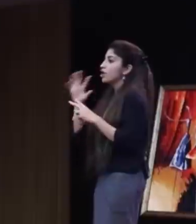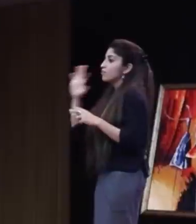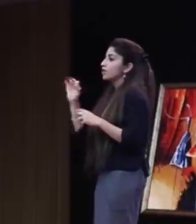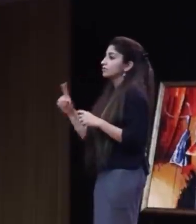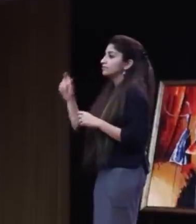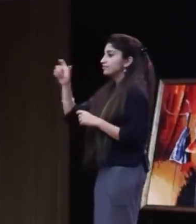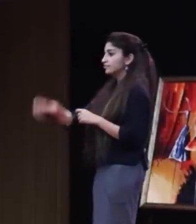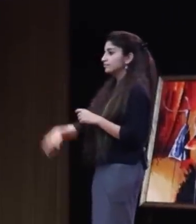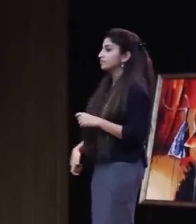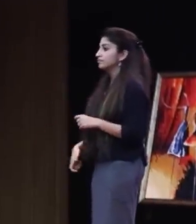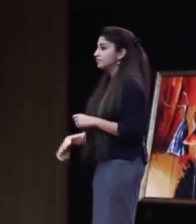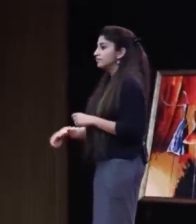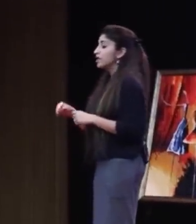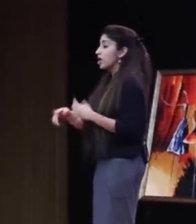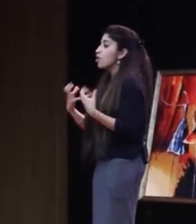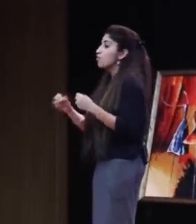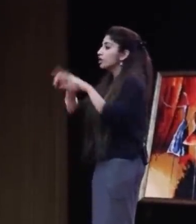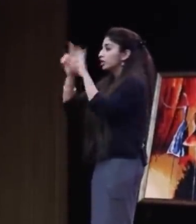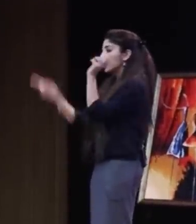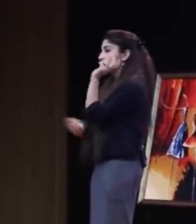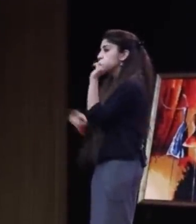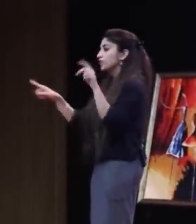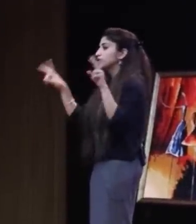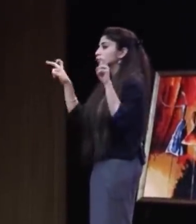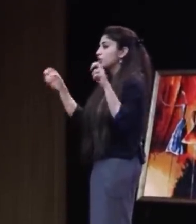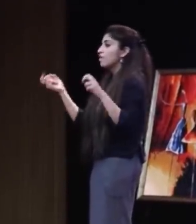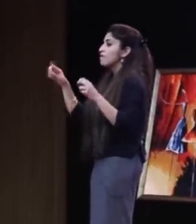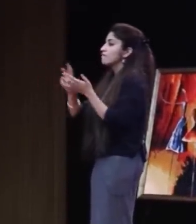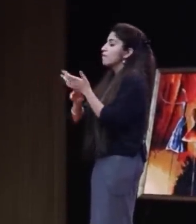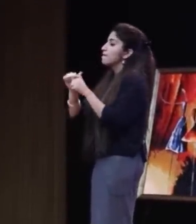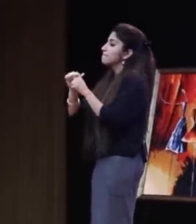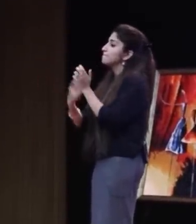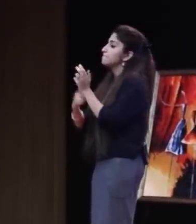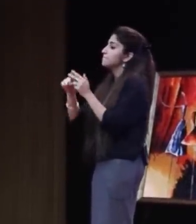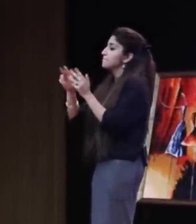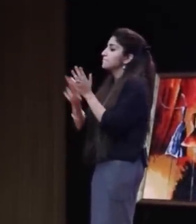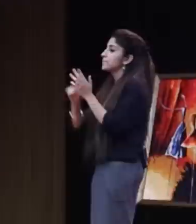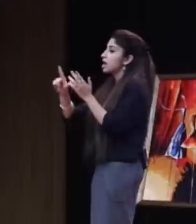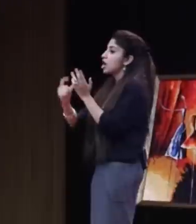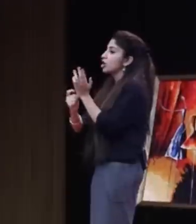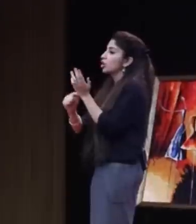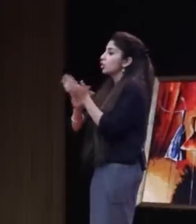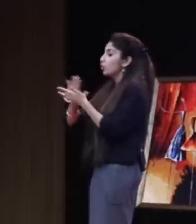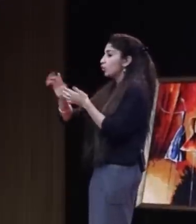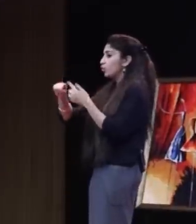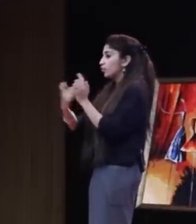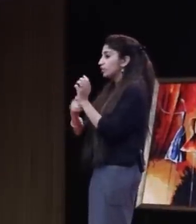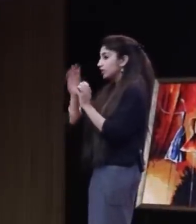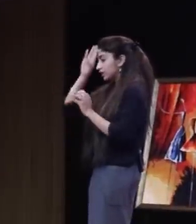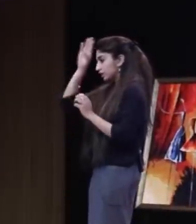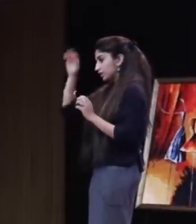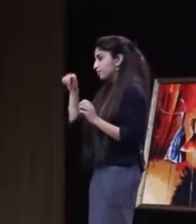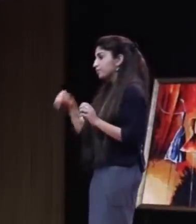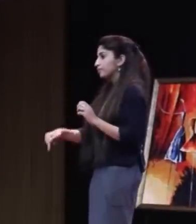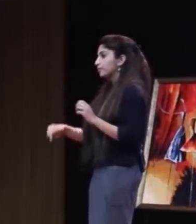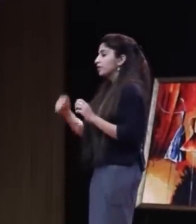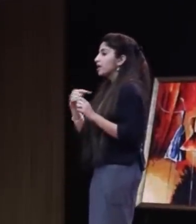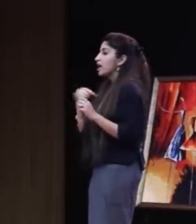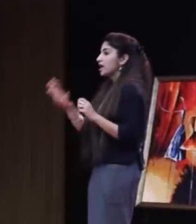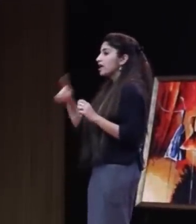right. Now, I would like to conclude my talk with these beautiful words by Dr. King. I